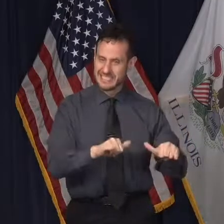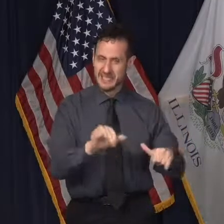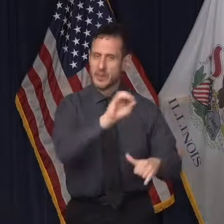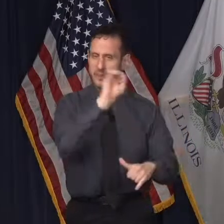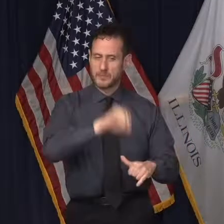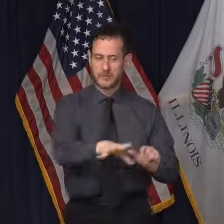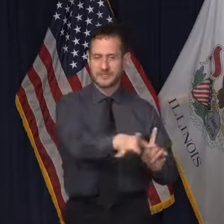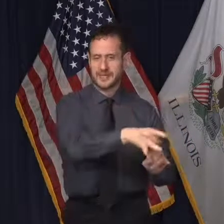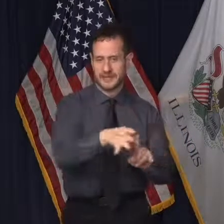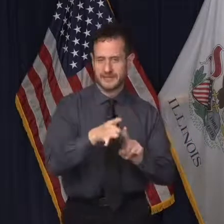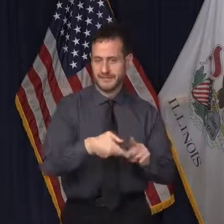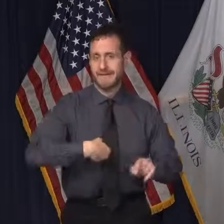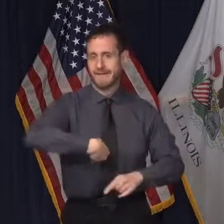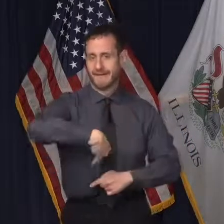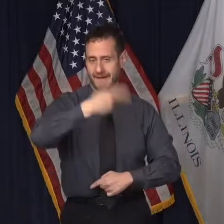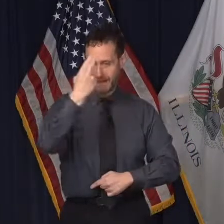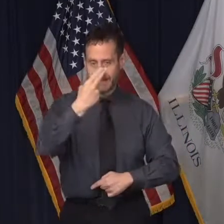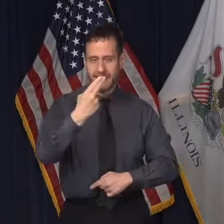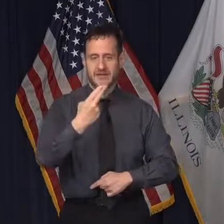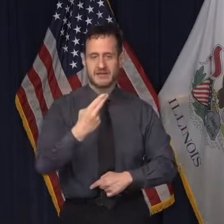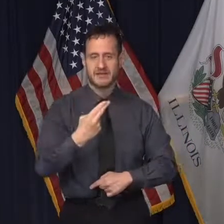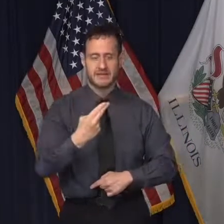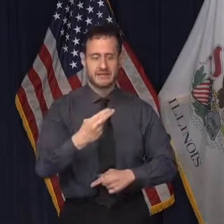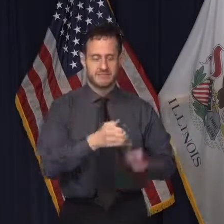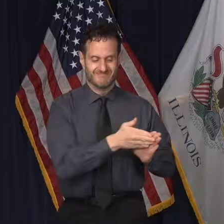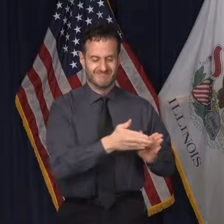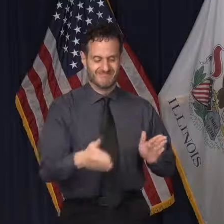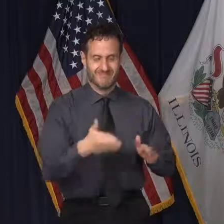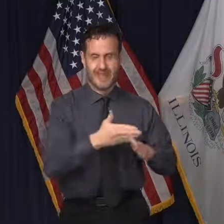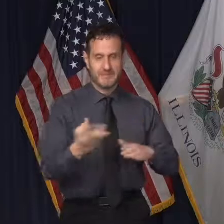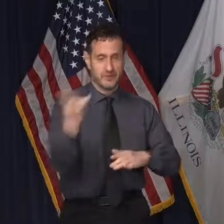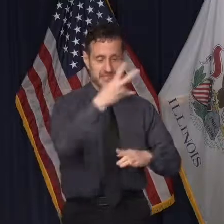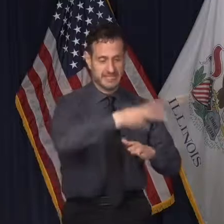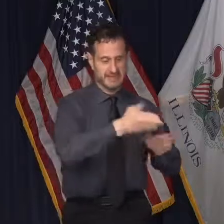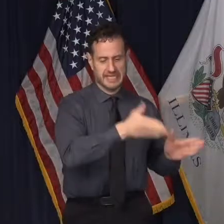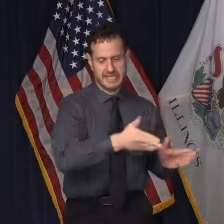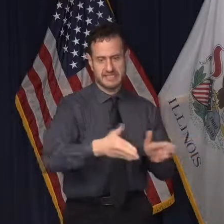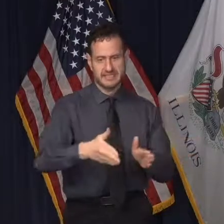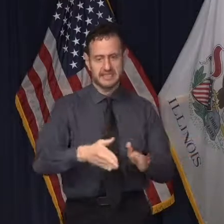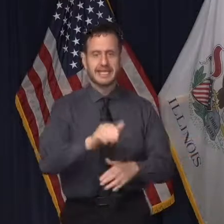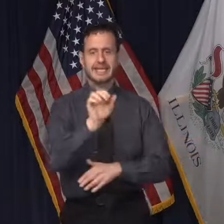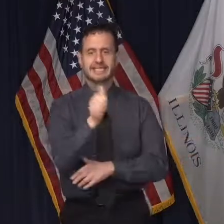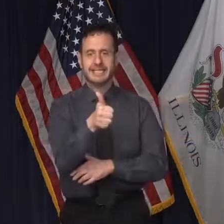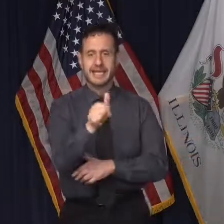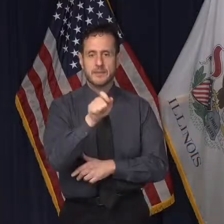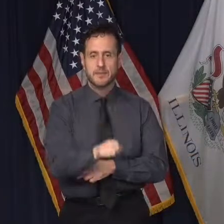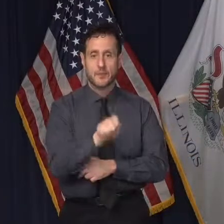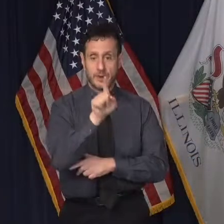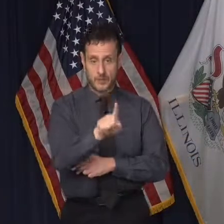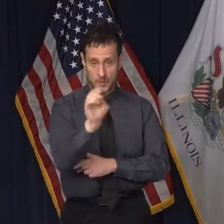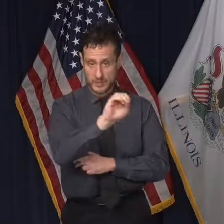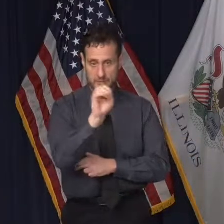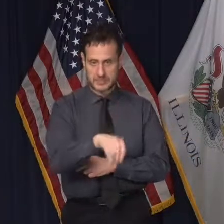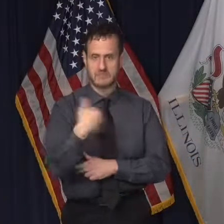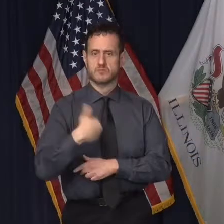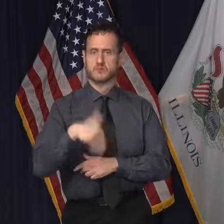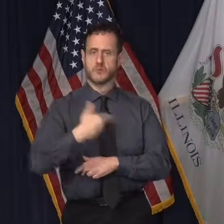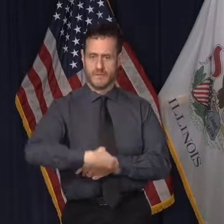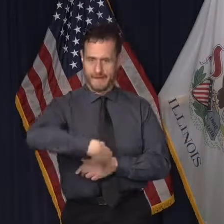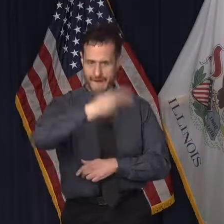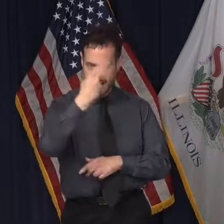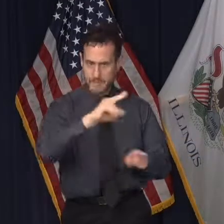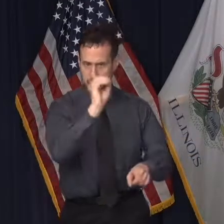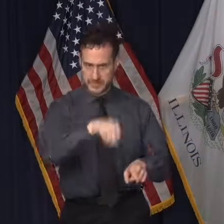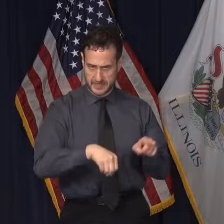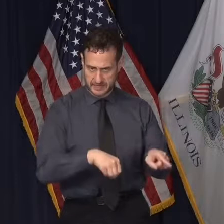rates of community spread with a 7-day rolling average of 10.1%. We've been pleased to